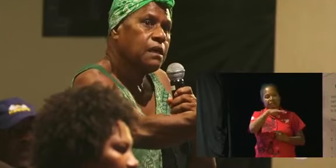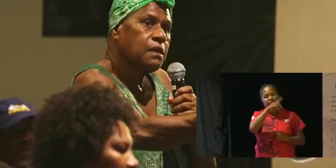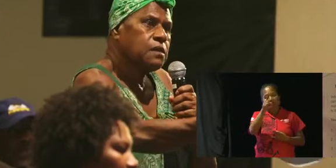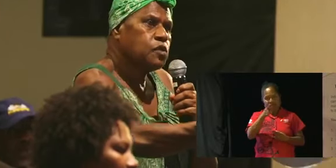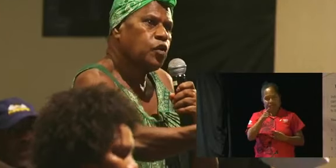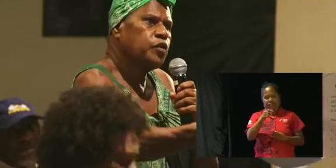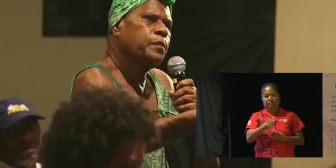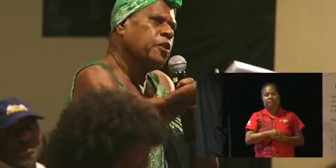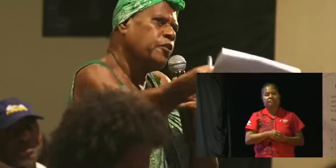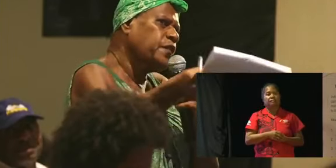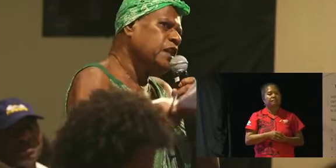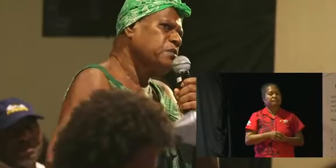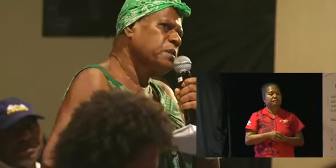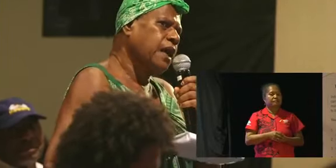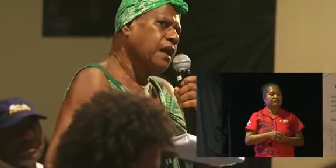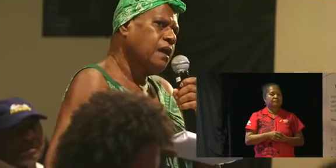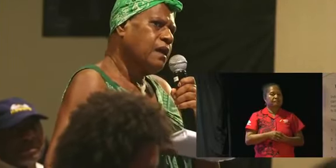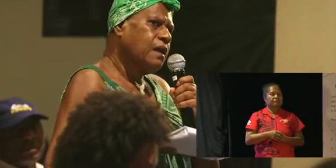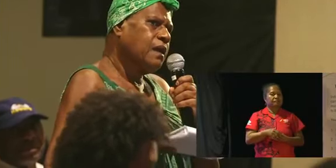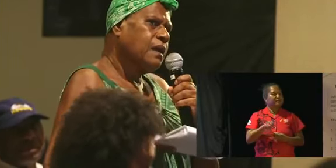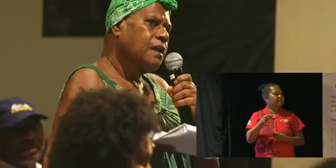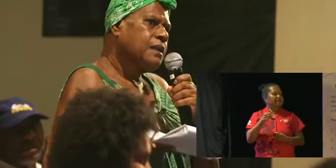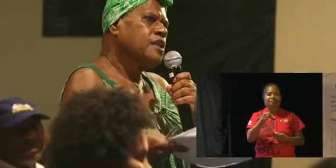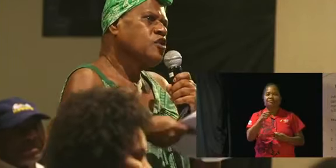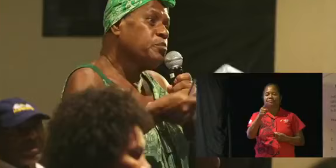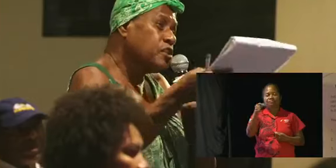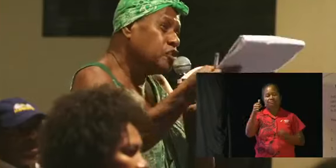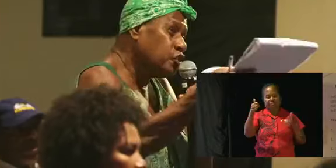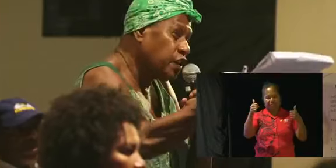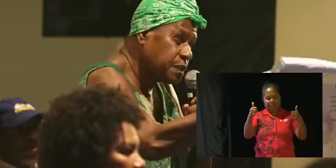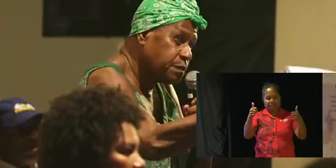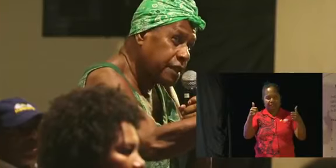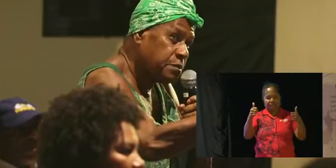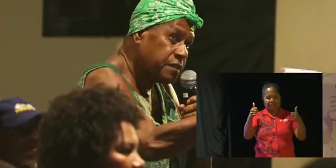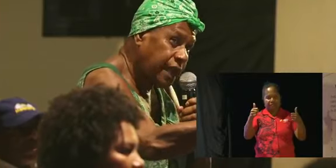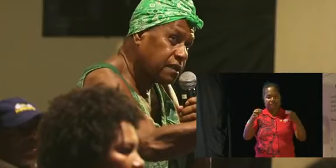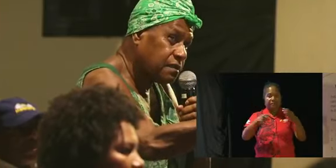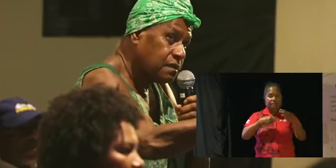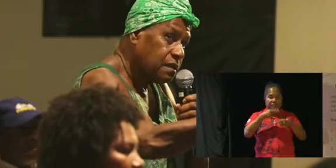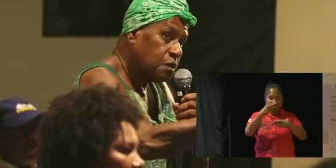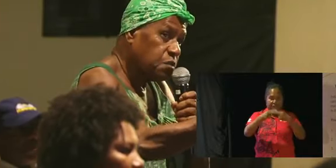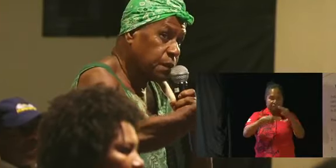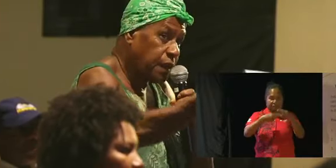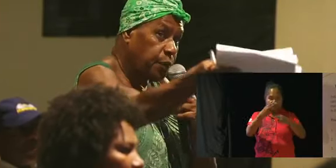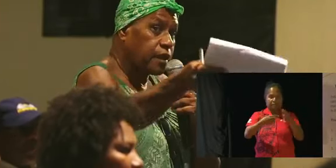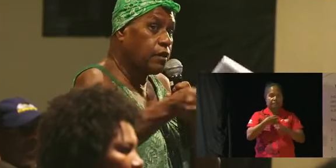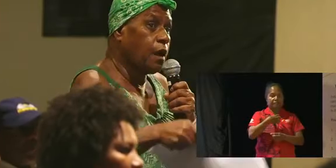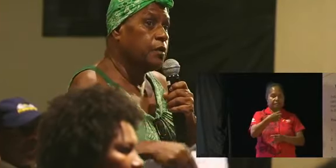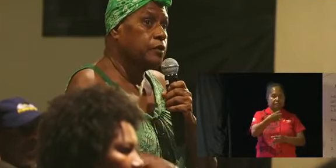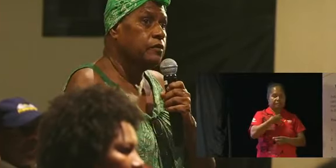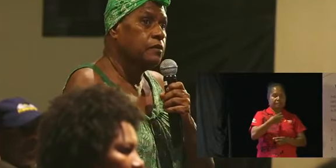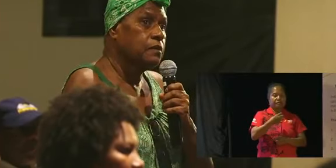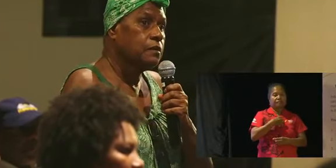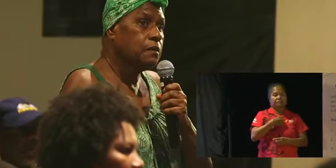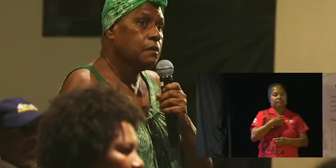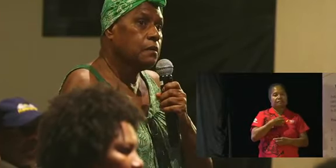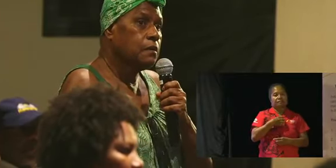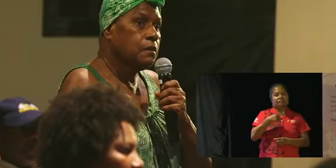ya. So you play no failing mi bla. So because you know explain him then. Mi bla poret lo come le